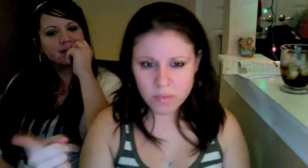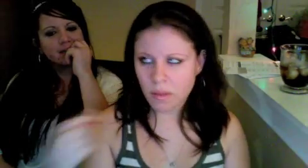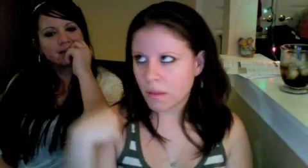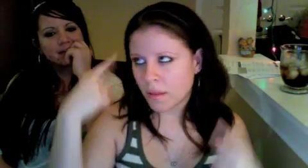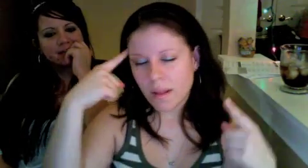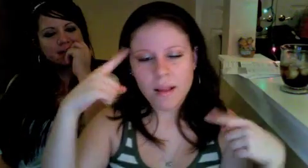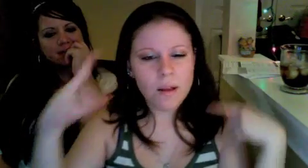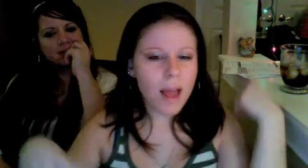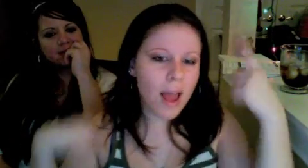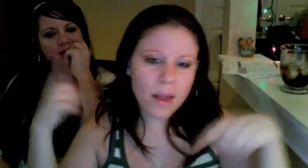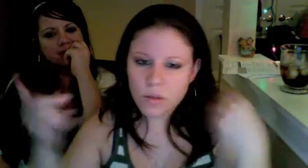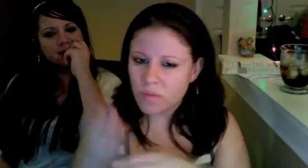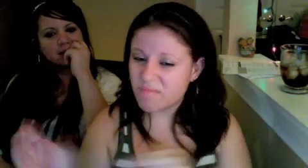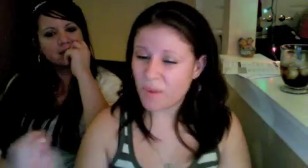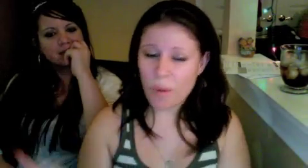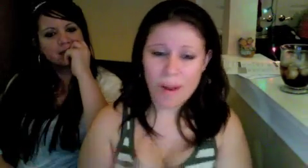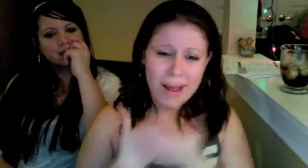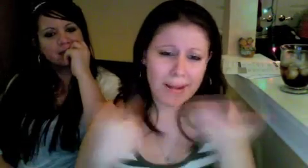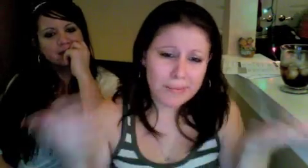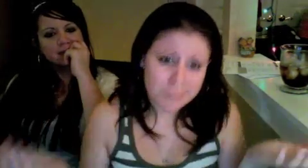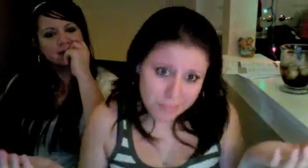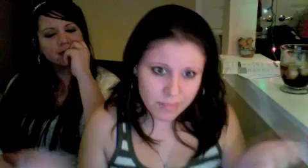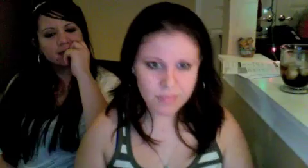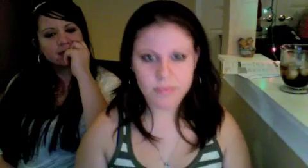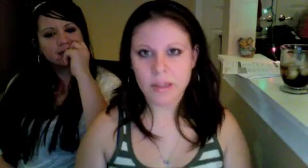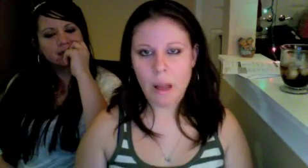for her, and there wasn't a cure.